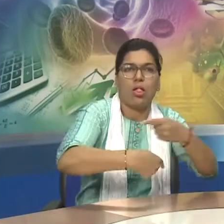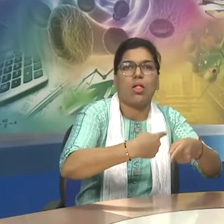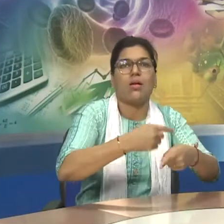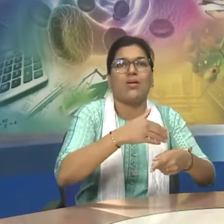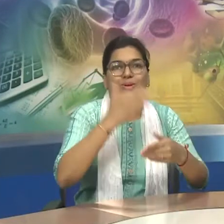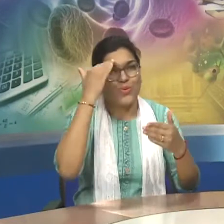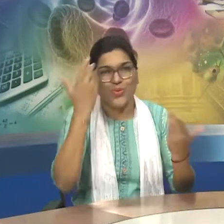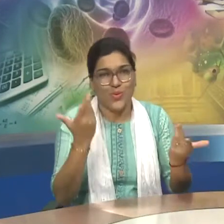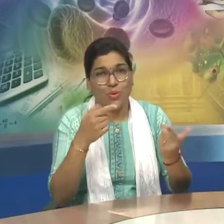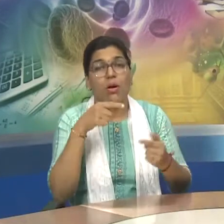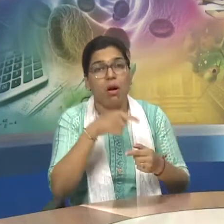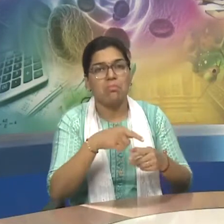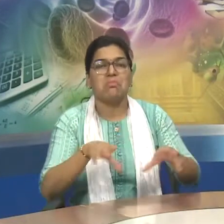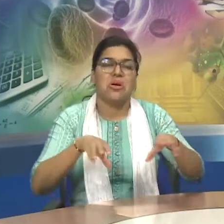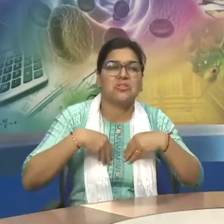of girls,